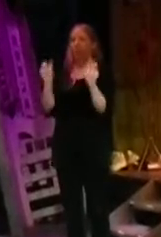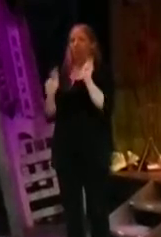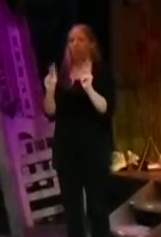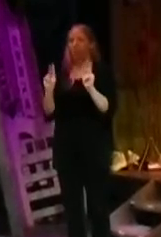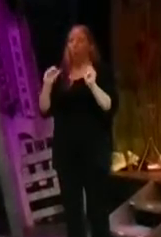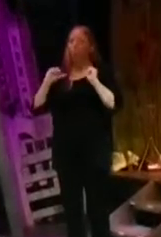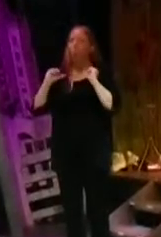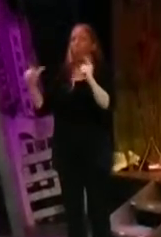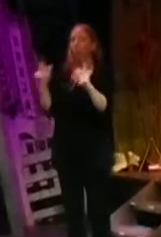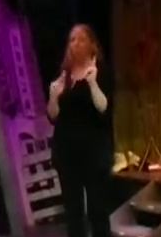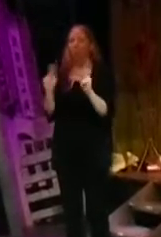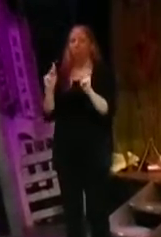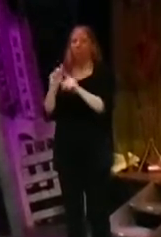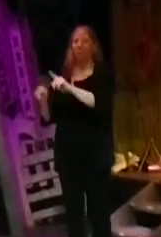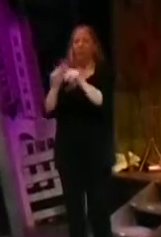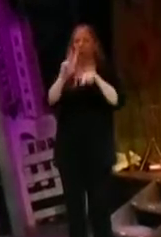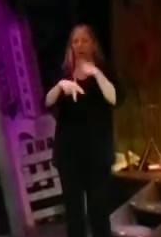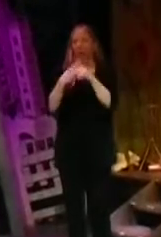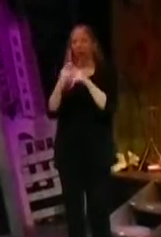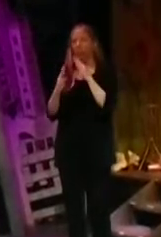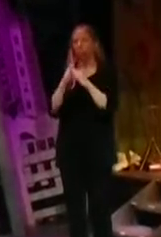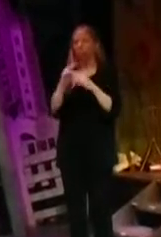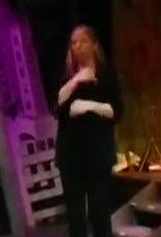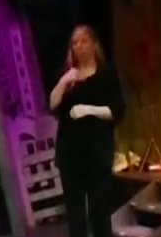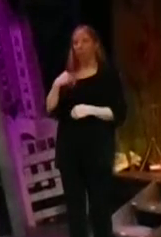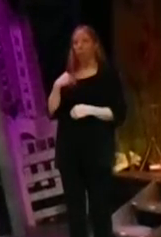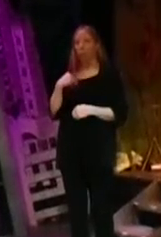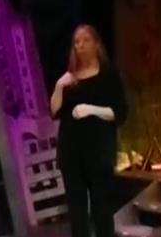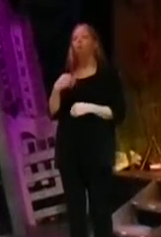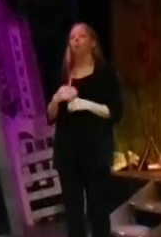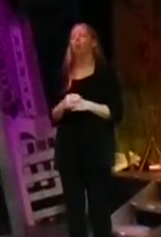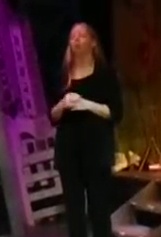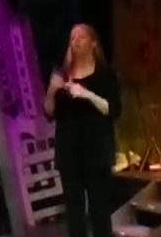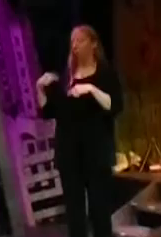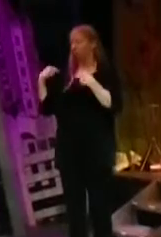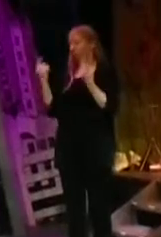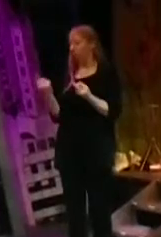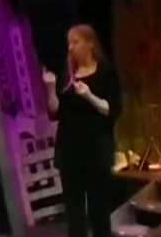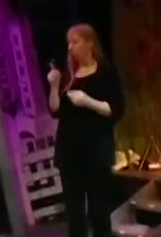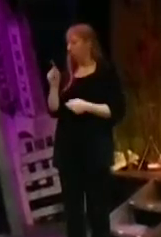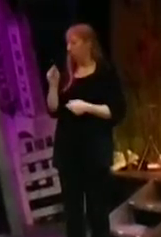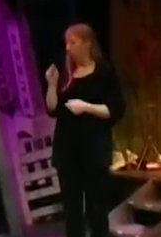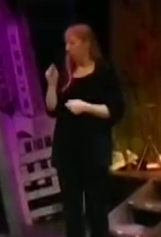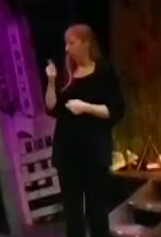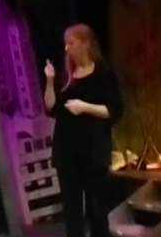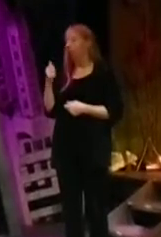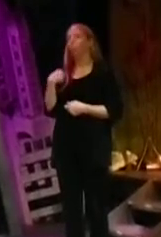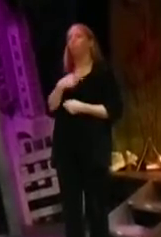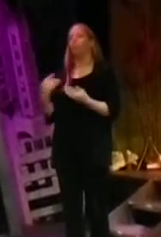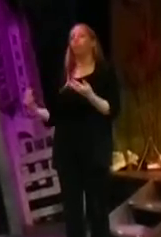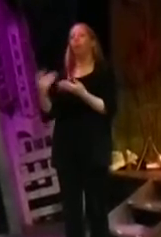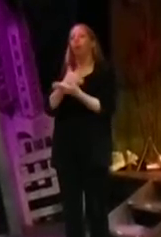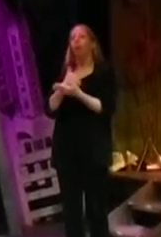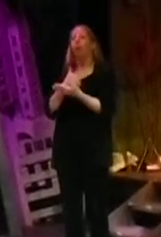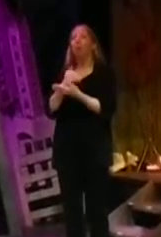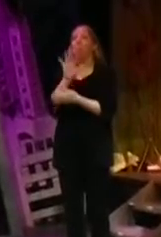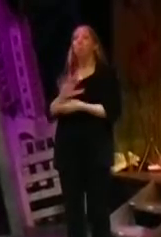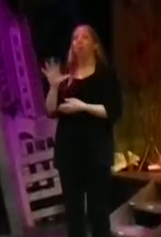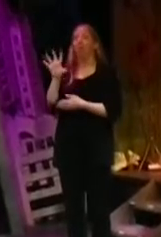many different community members as we can. To date, since 2010, I believe we've collected about 50